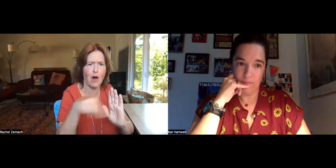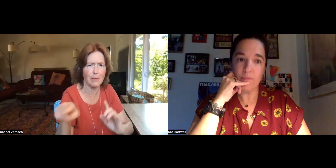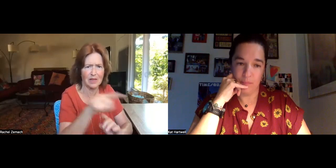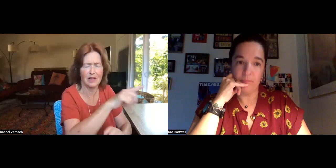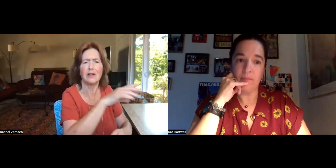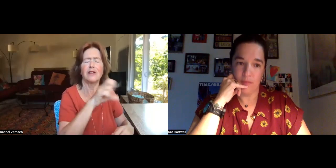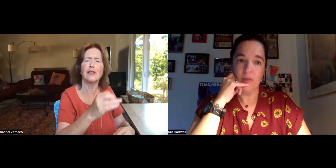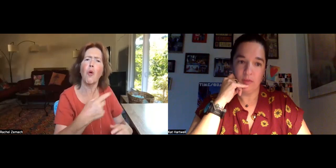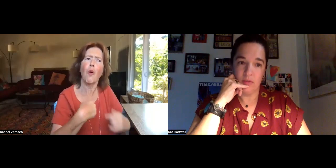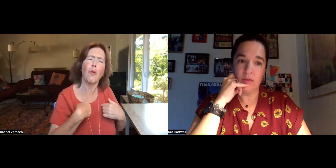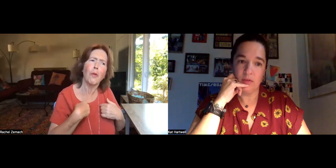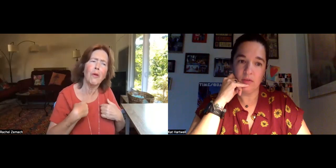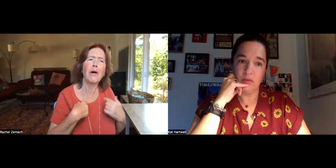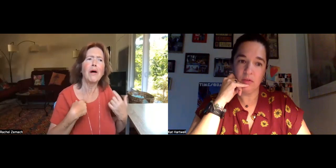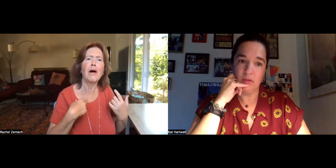programs. So,